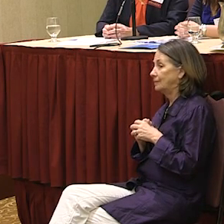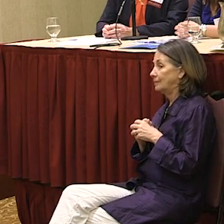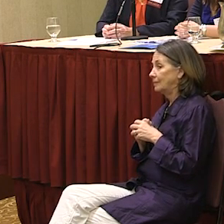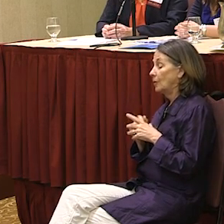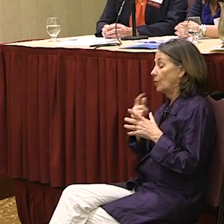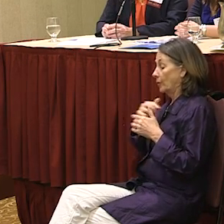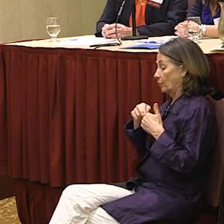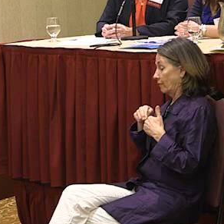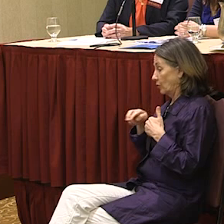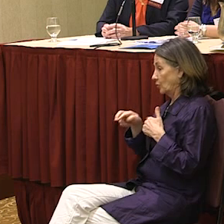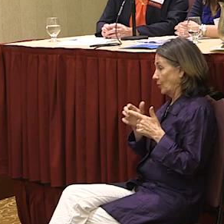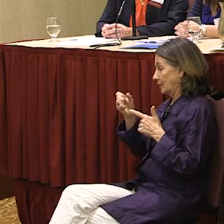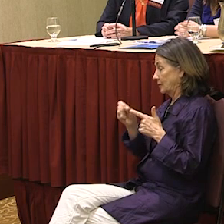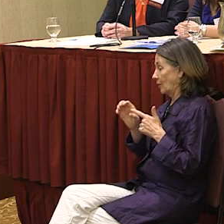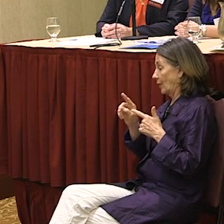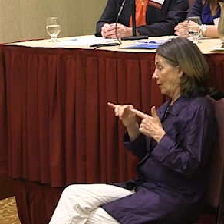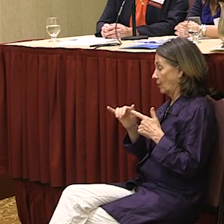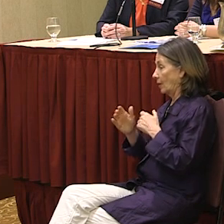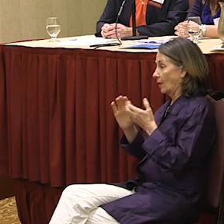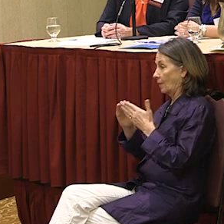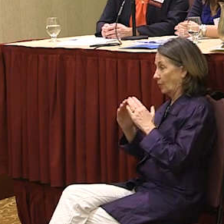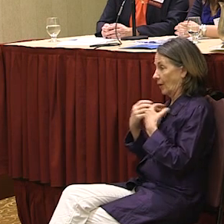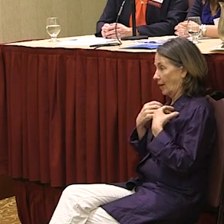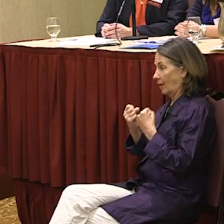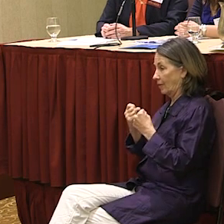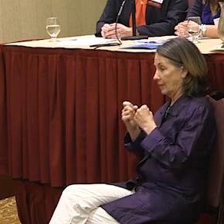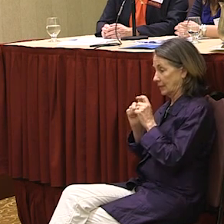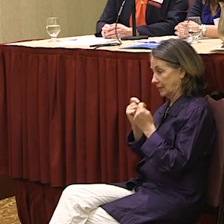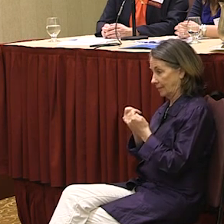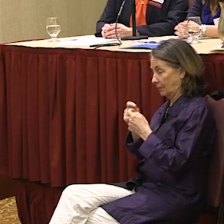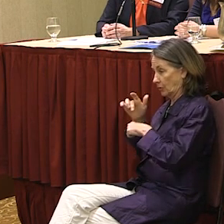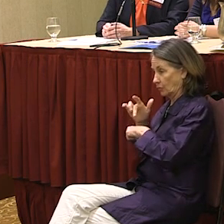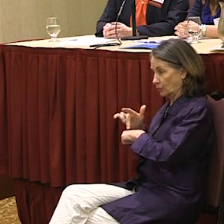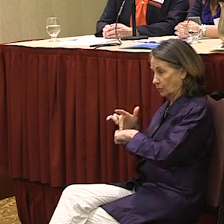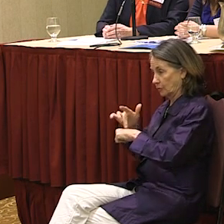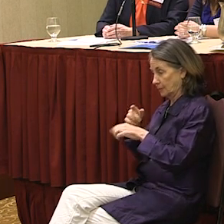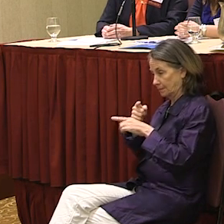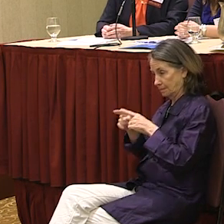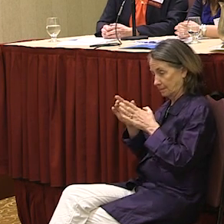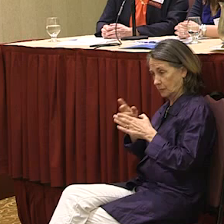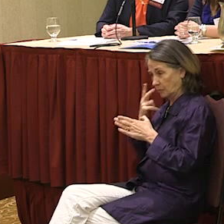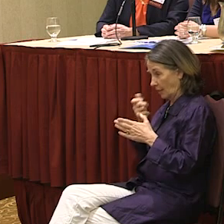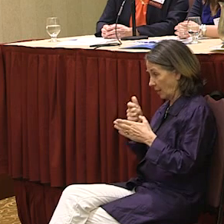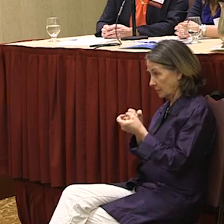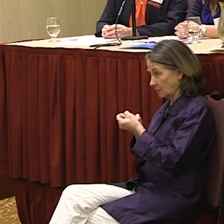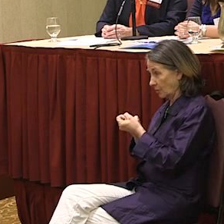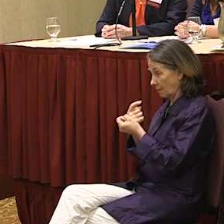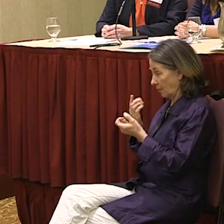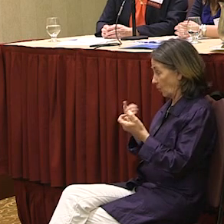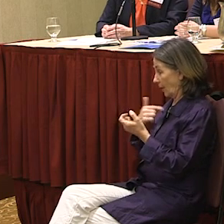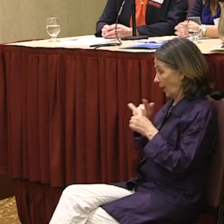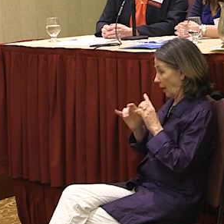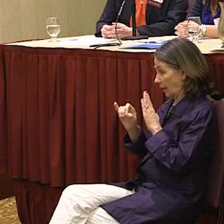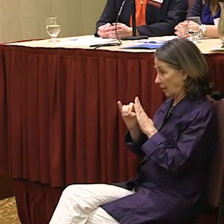We referred her to the South County Community Health Team, resource specialists, to see if there were further supports that we were not able